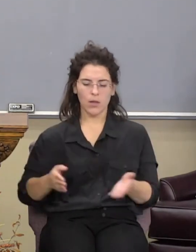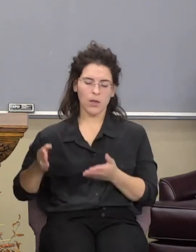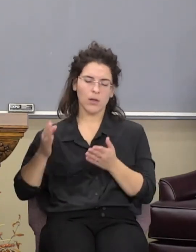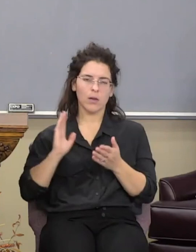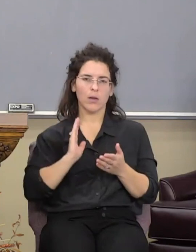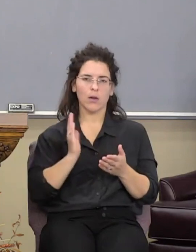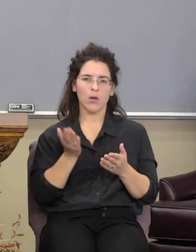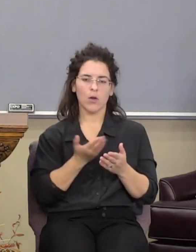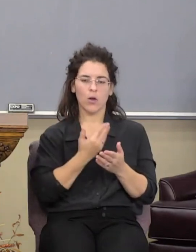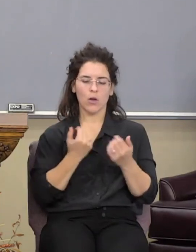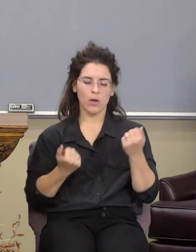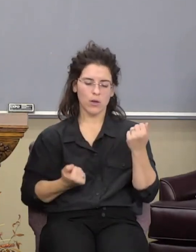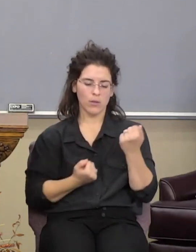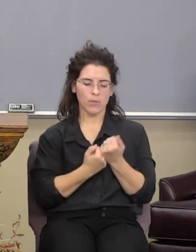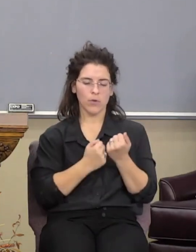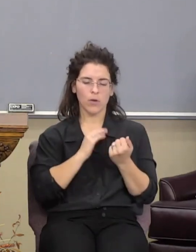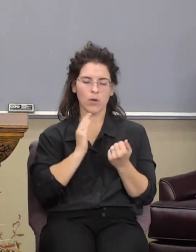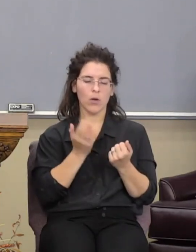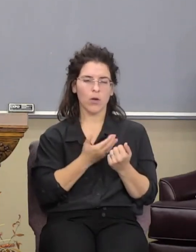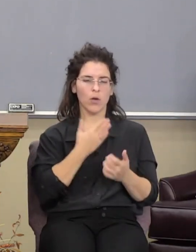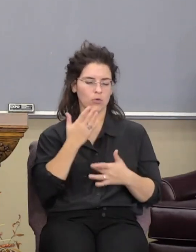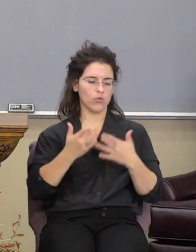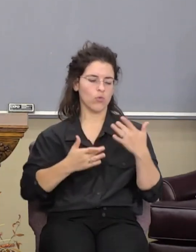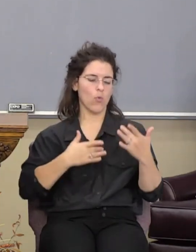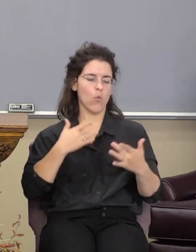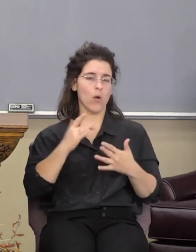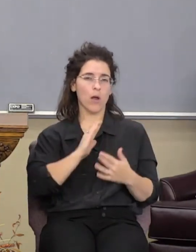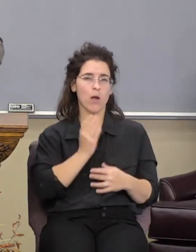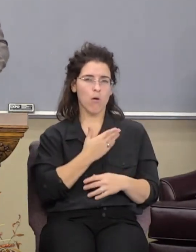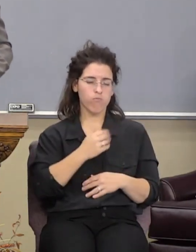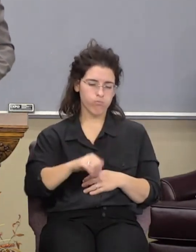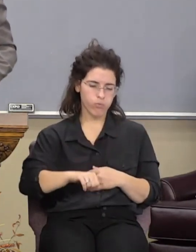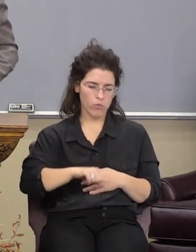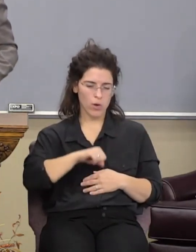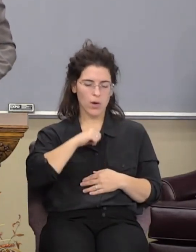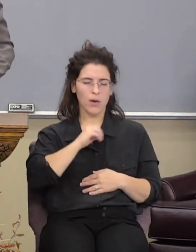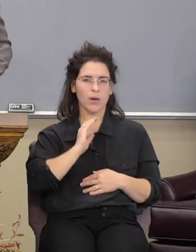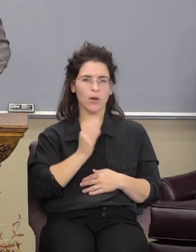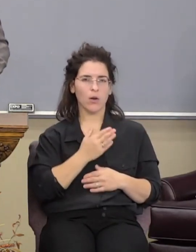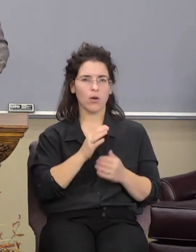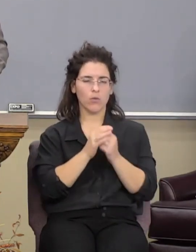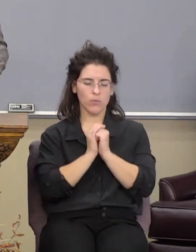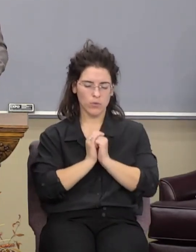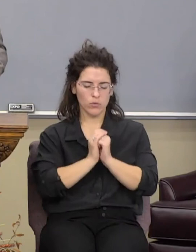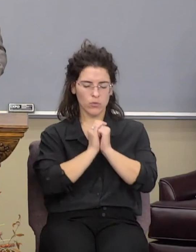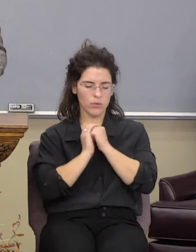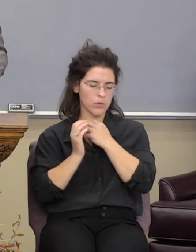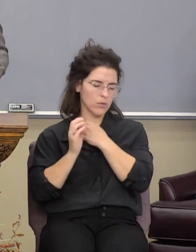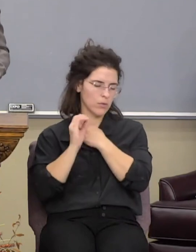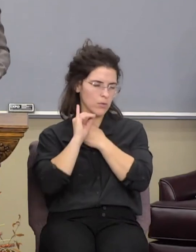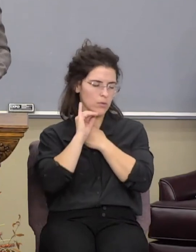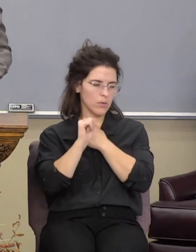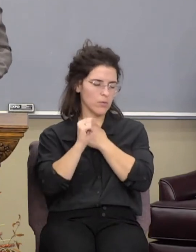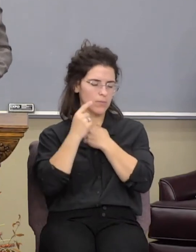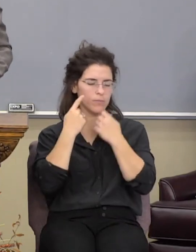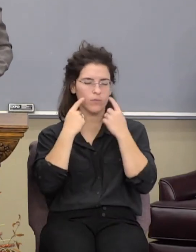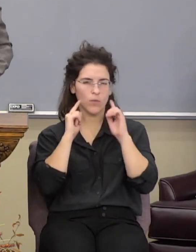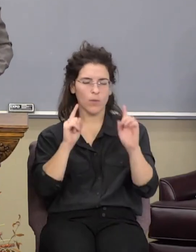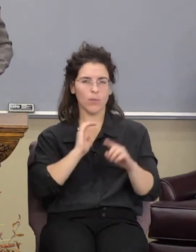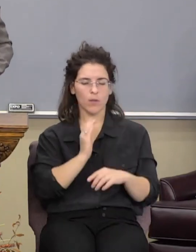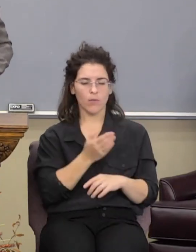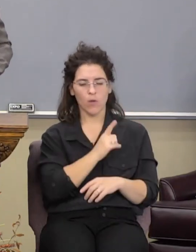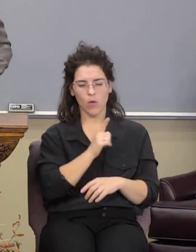behalf. Our joy, our pride, and our rejoicing is the achievements of